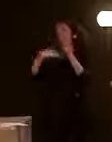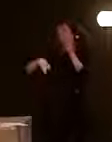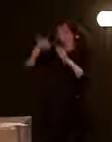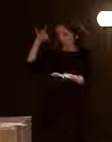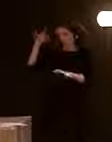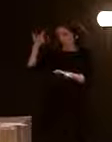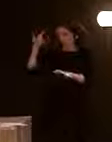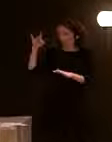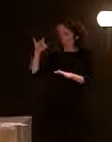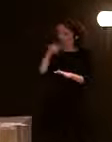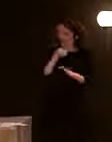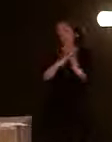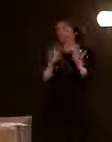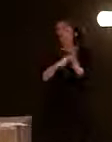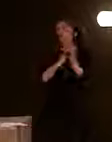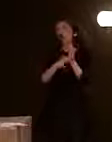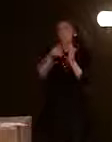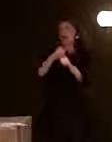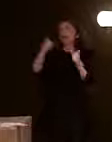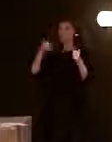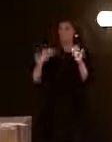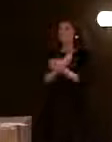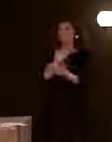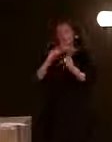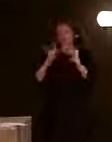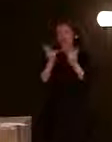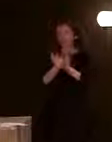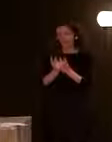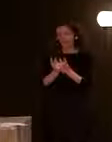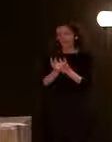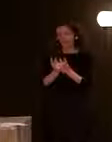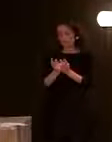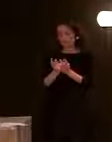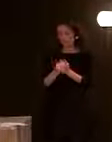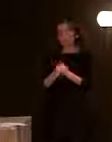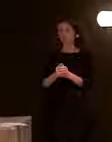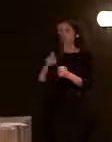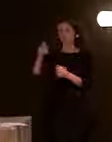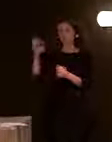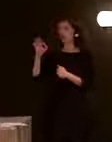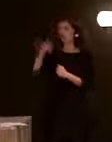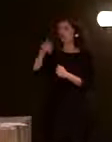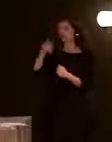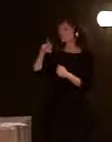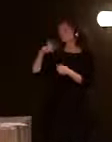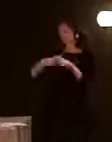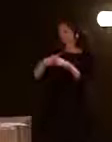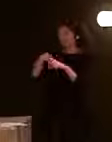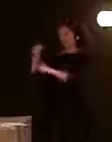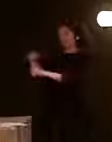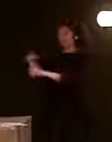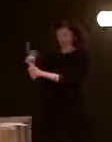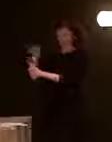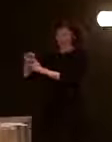own utopia using any kind of technique you'd like them to use. And this is just how